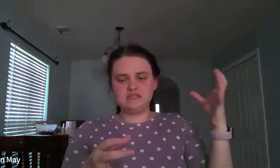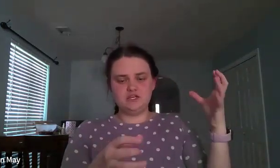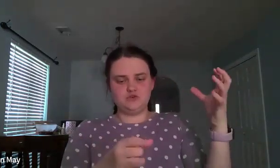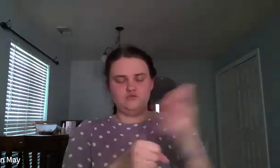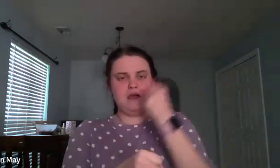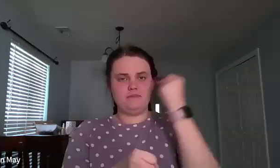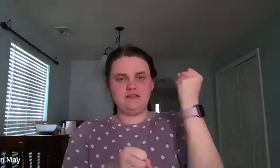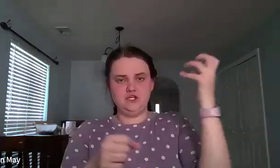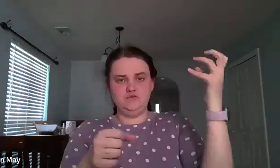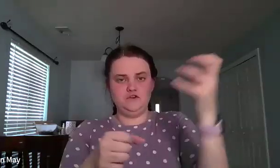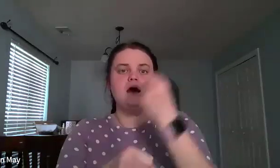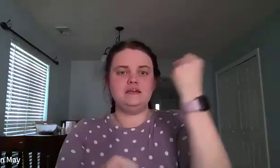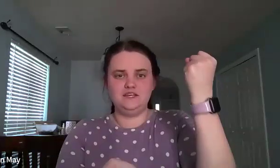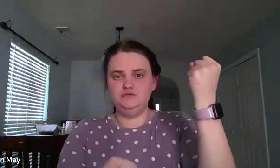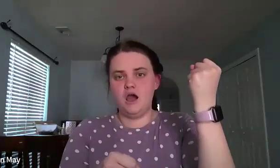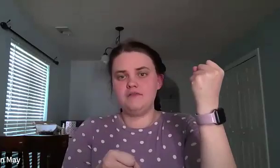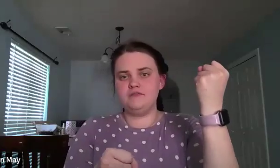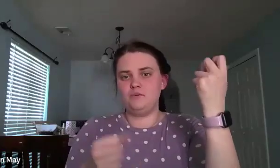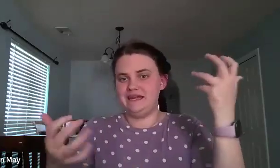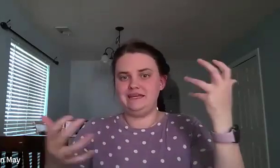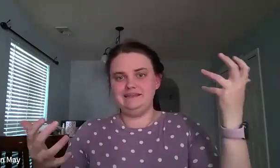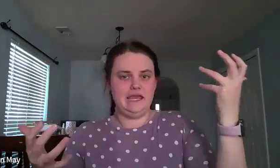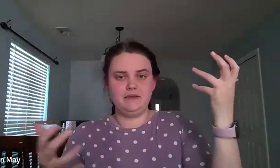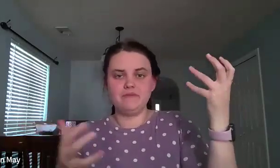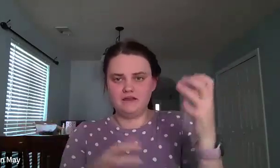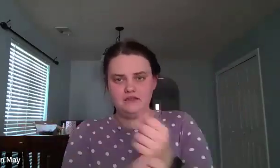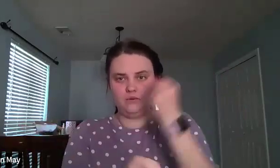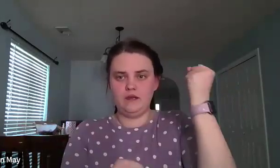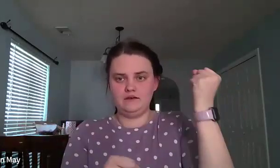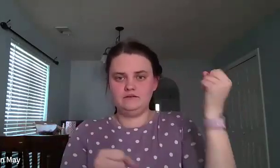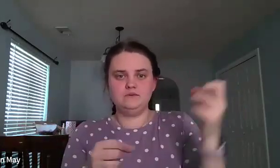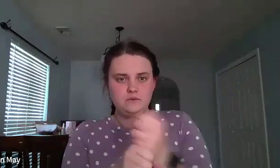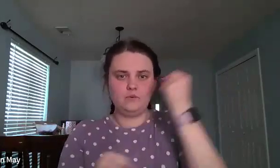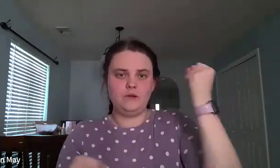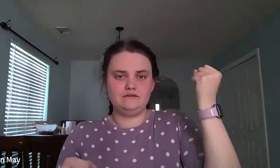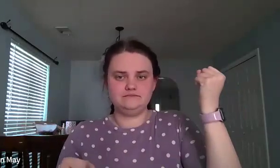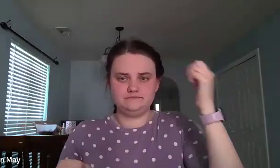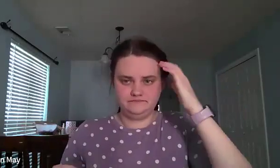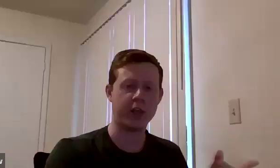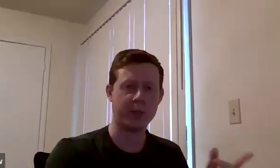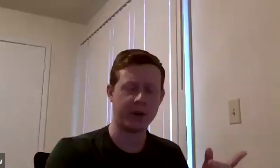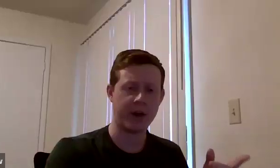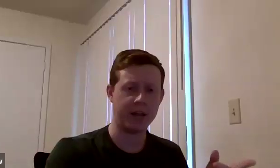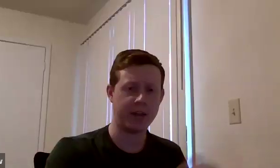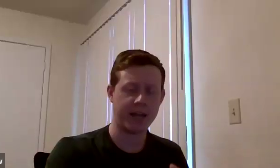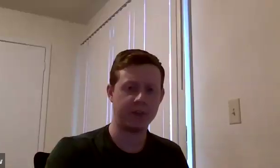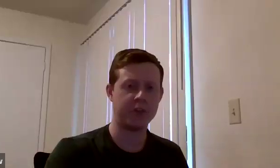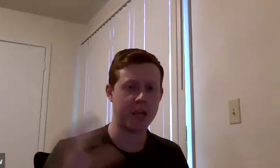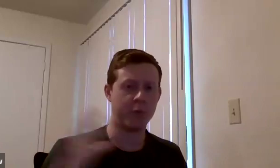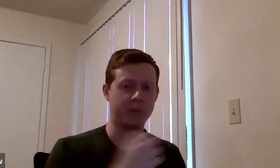like you're grabbing, like you got it, like you got the winning game kind of thing. Win, win. And you're keeping your hand in that S shape once you